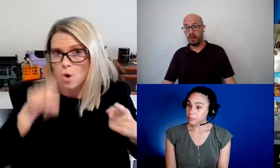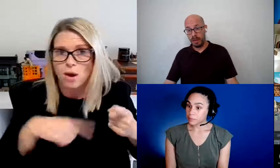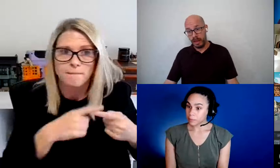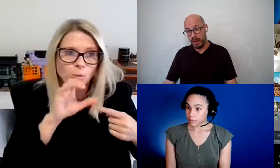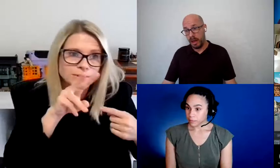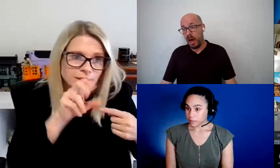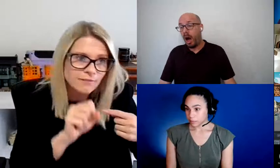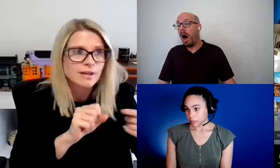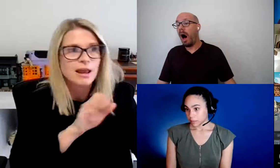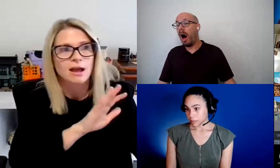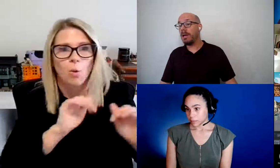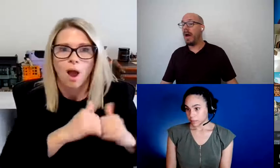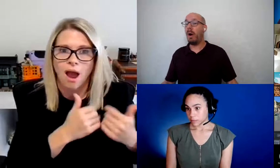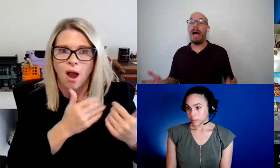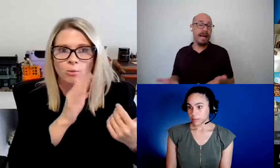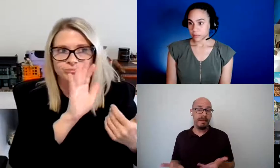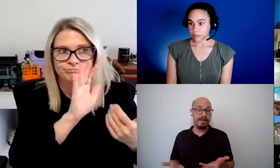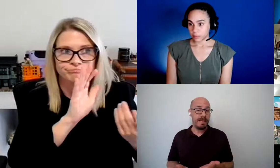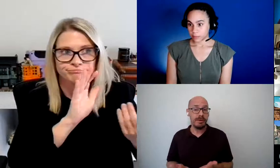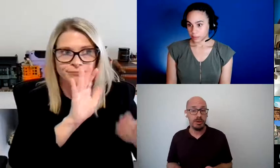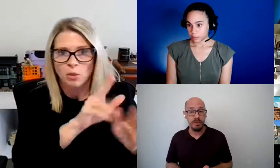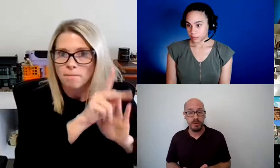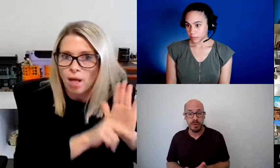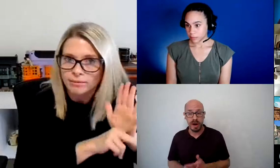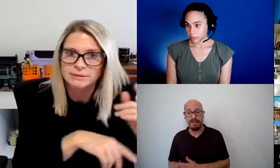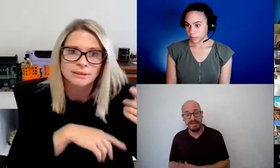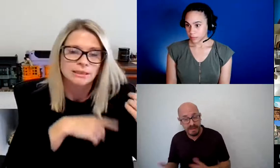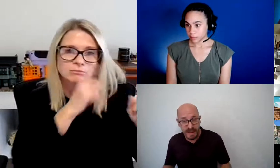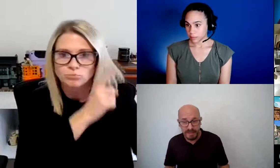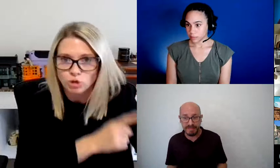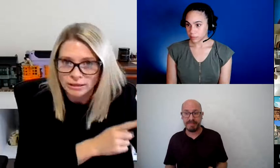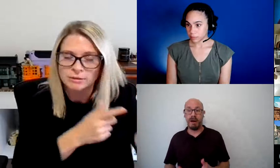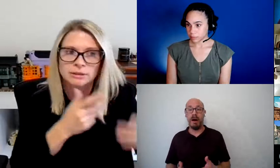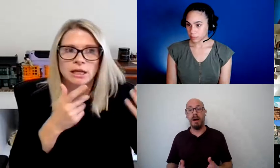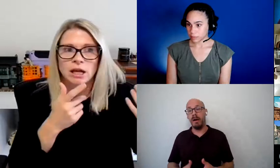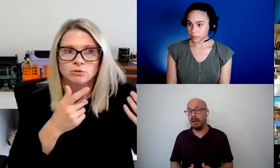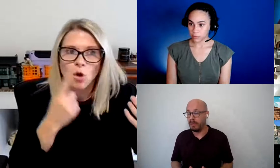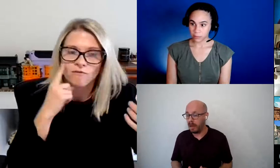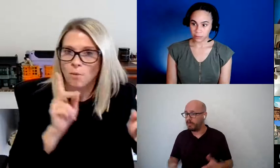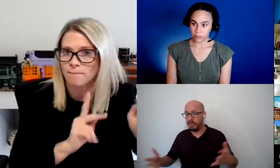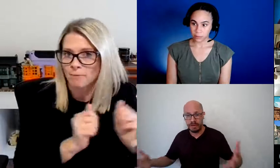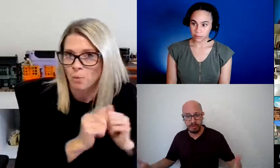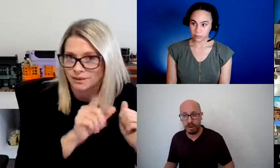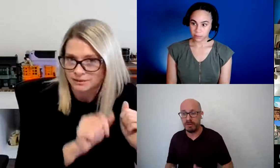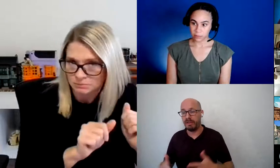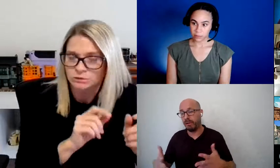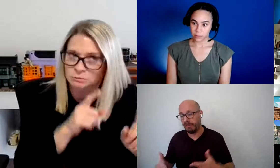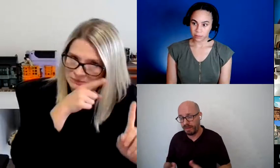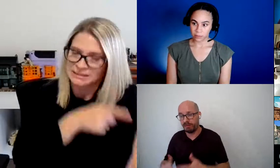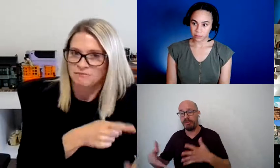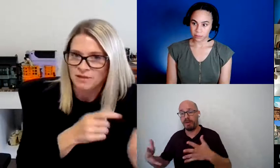Okay. Now, I can't speak to CVS and these other companies in terms of their